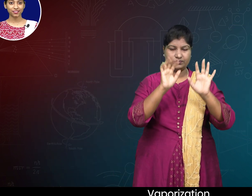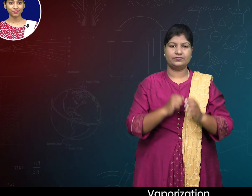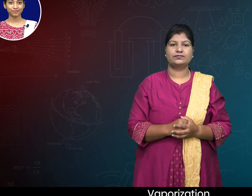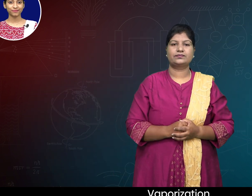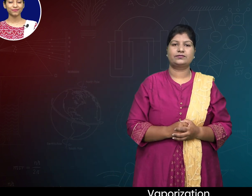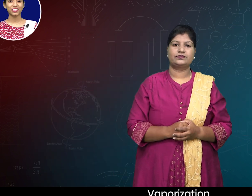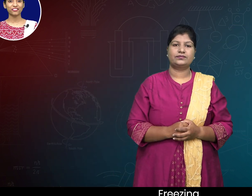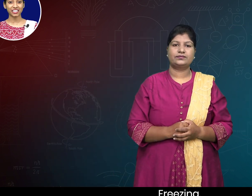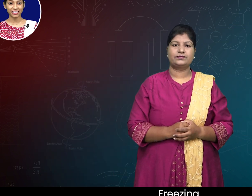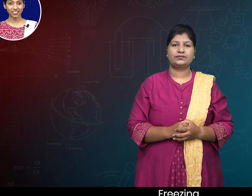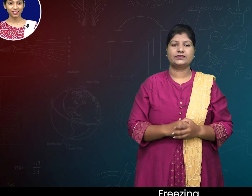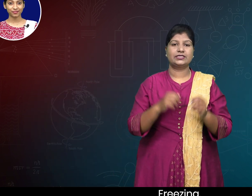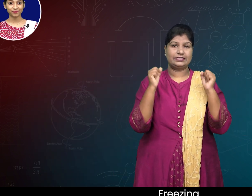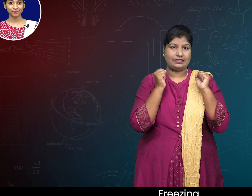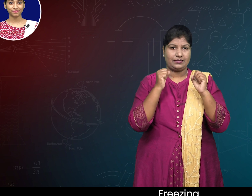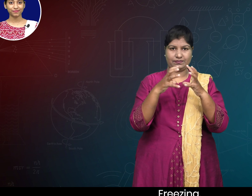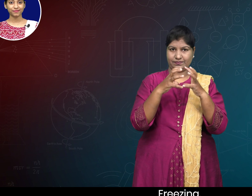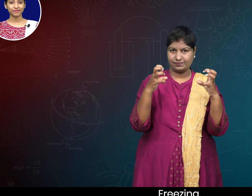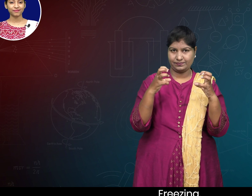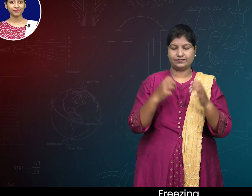vaporization, freezing,